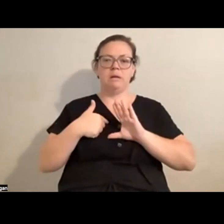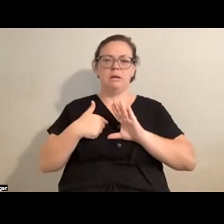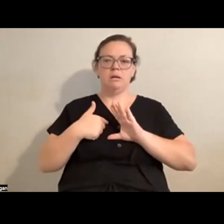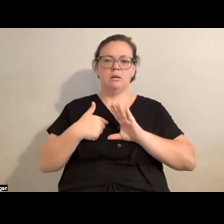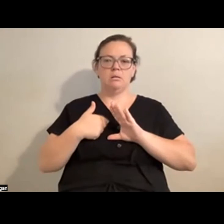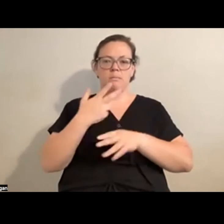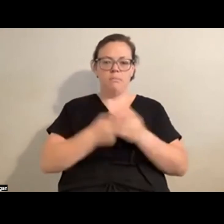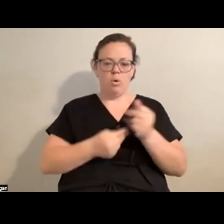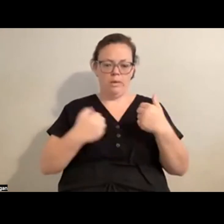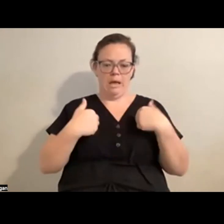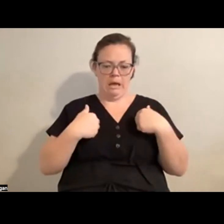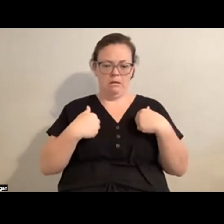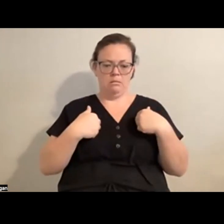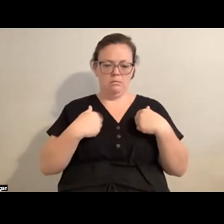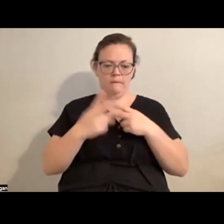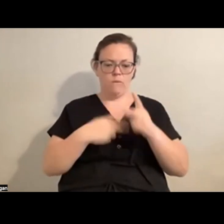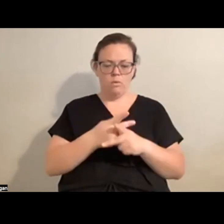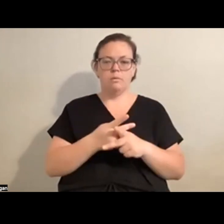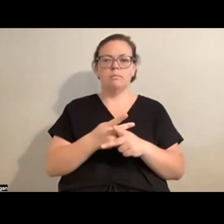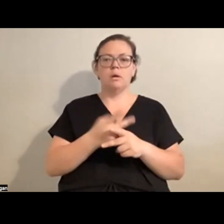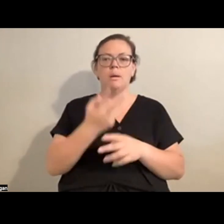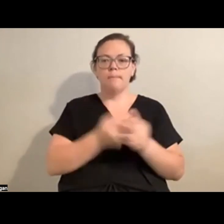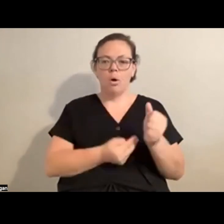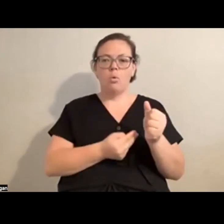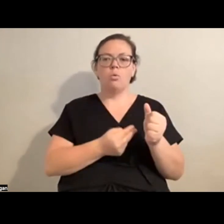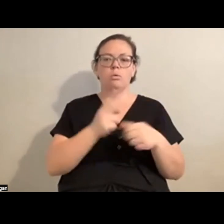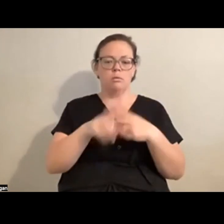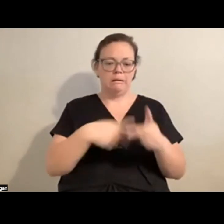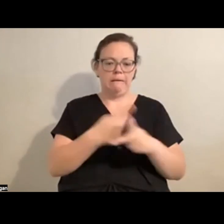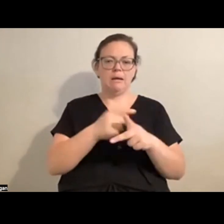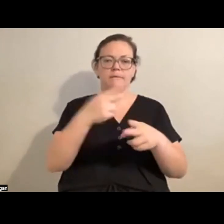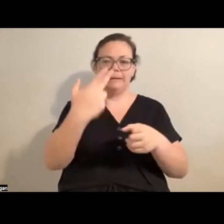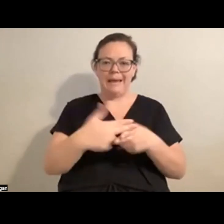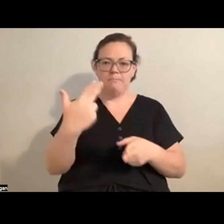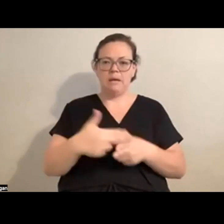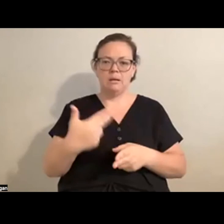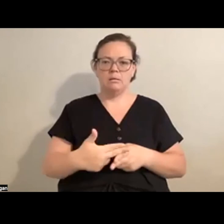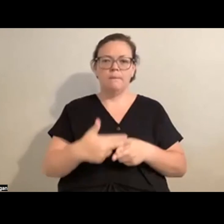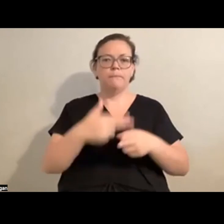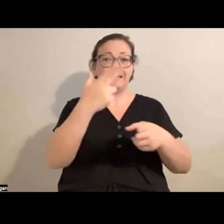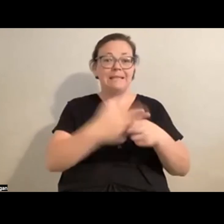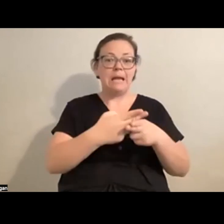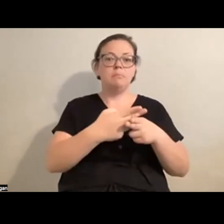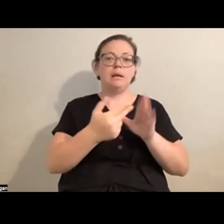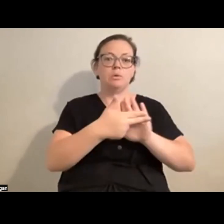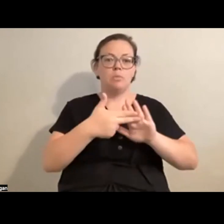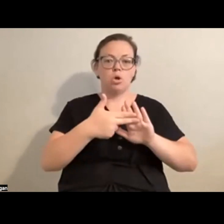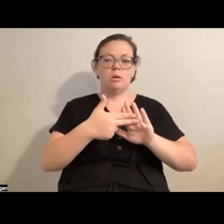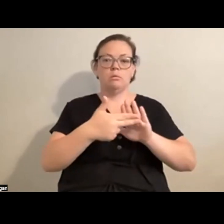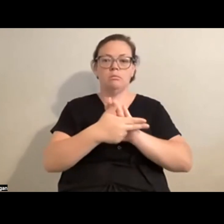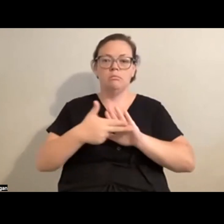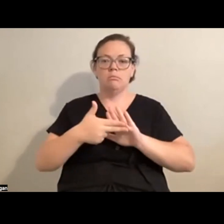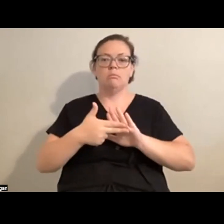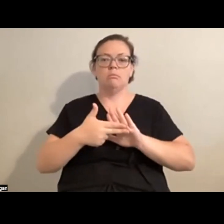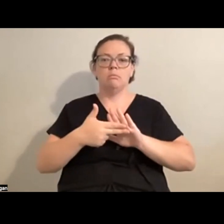form. Both were a form of naming. Naming was marking.